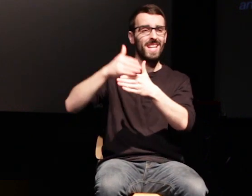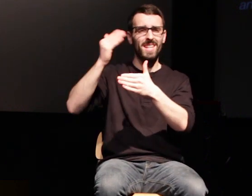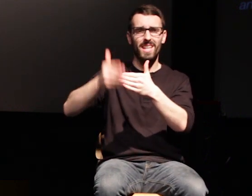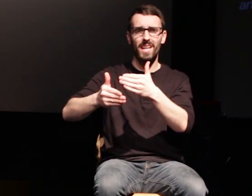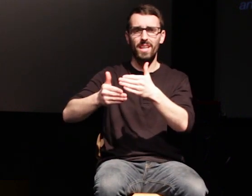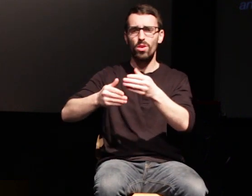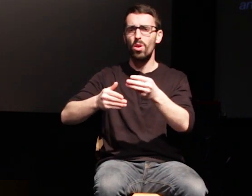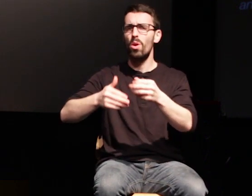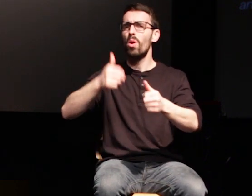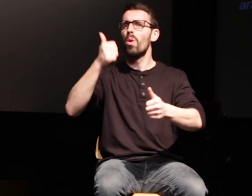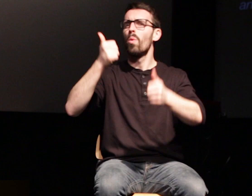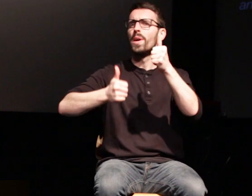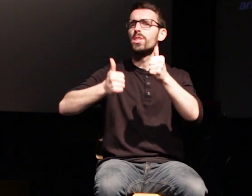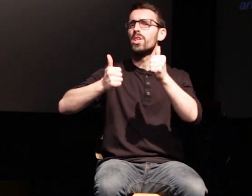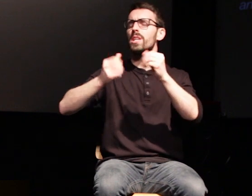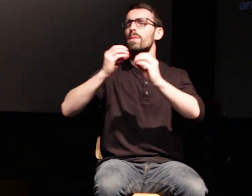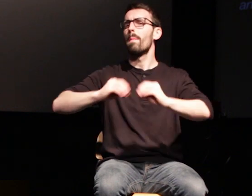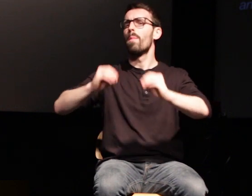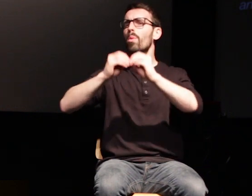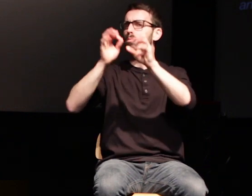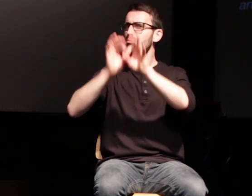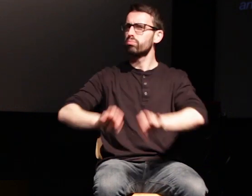wins?